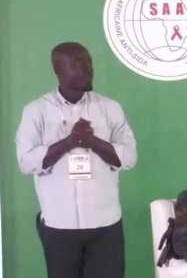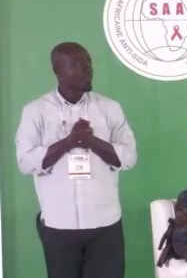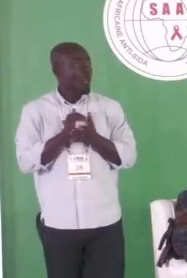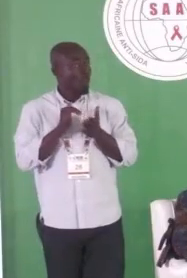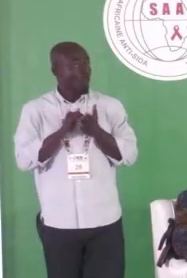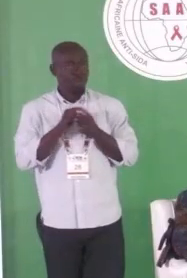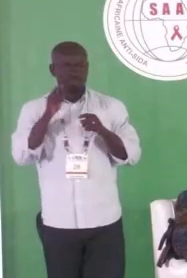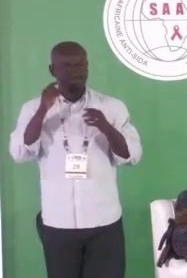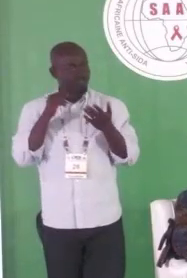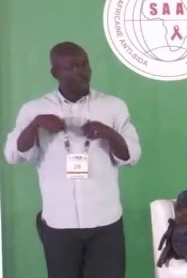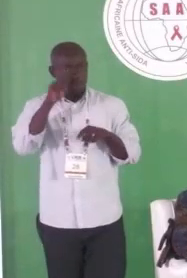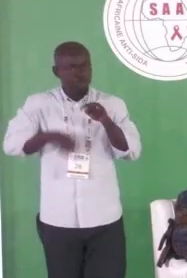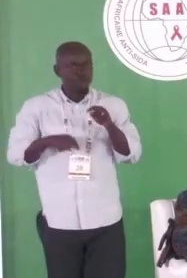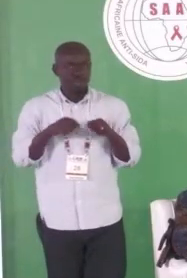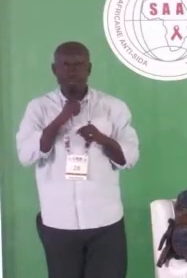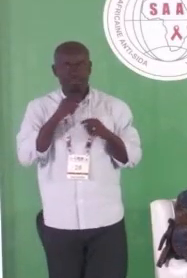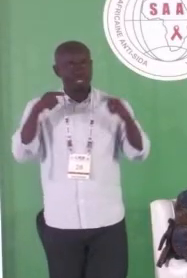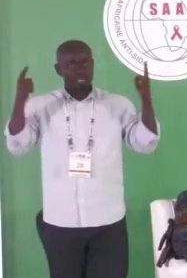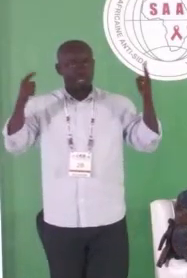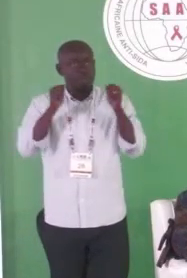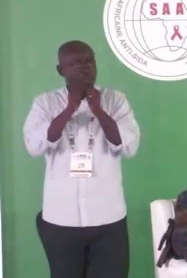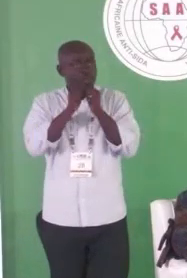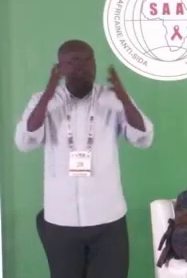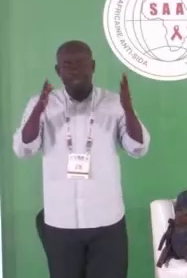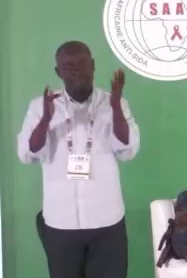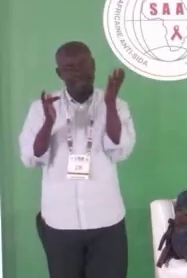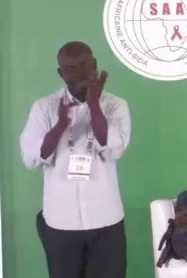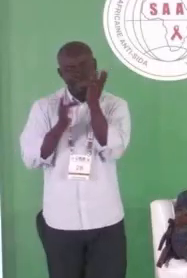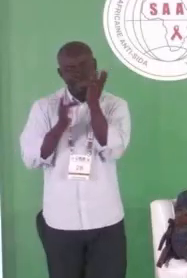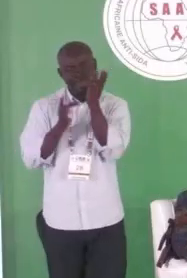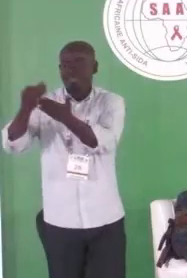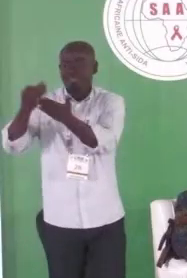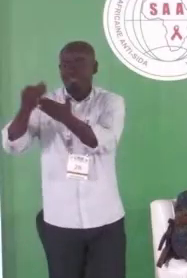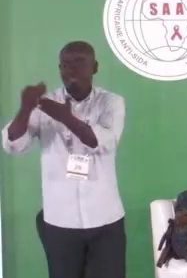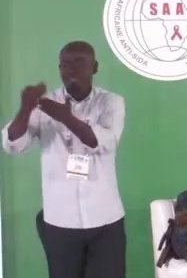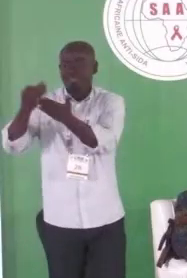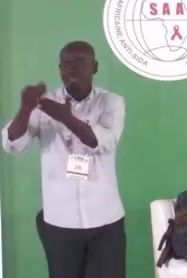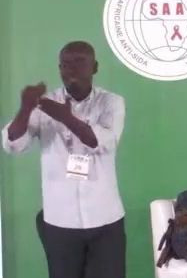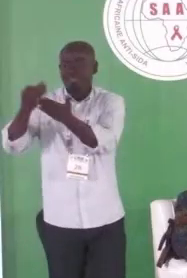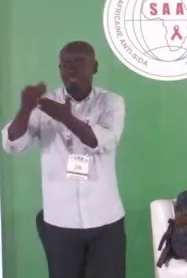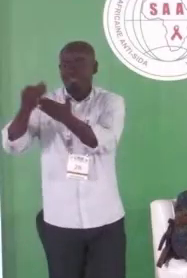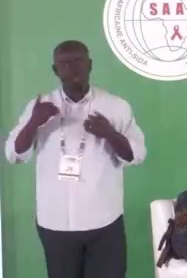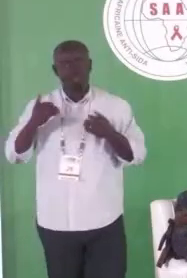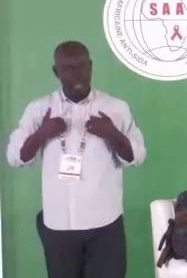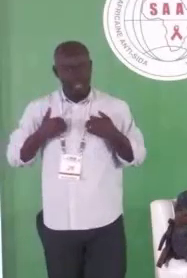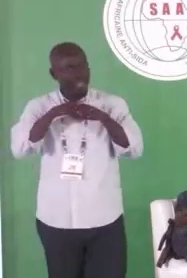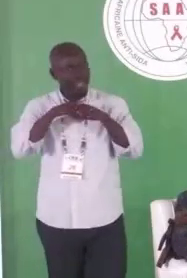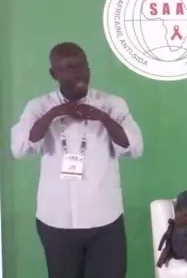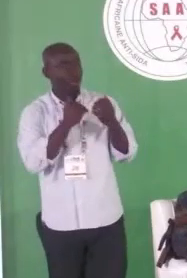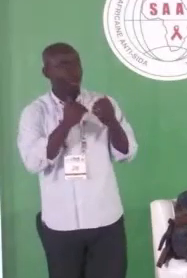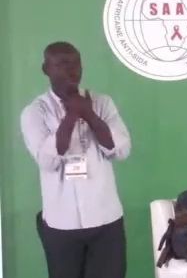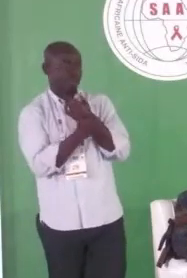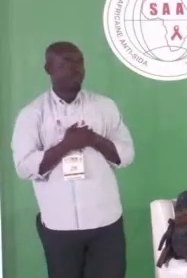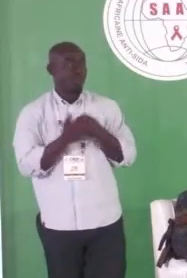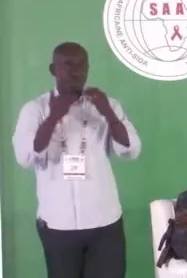have succeeded had it not been for the technical and financial support of all the partners that we have in Botswana. We really